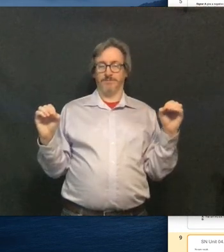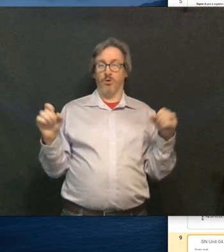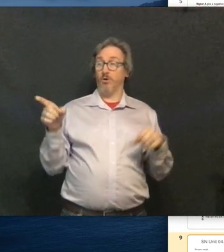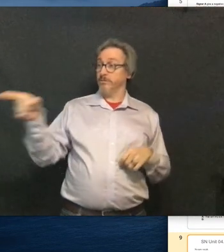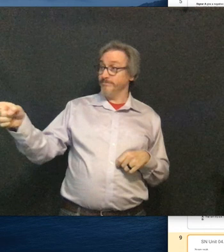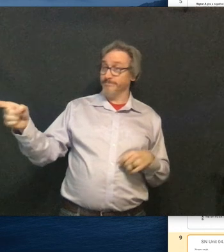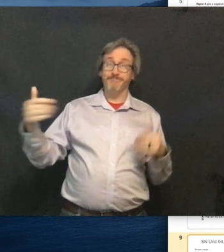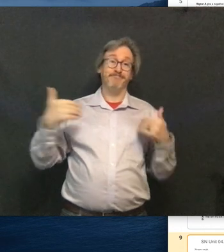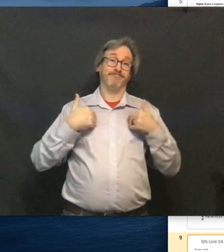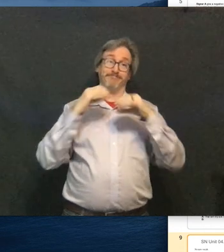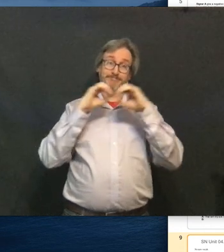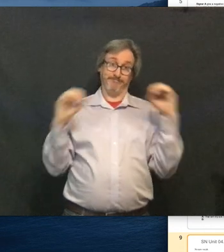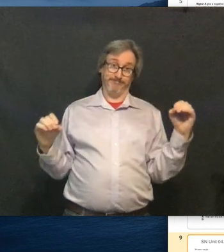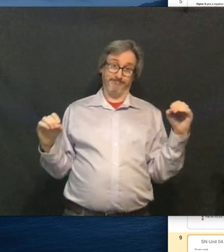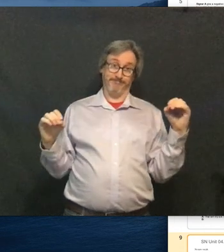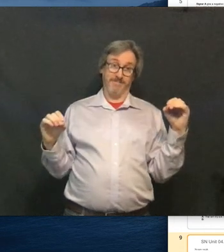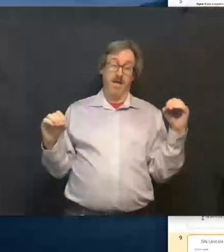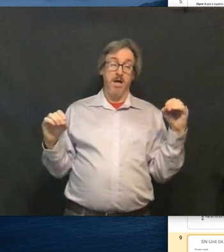or